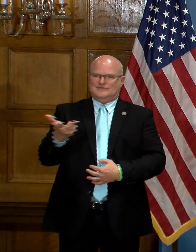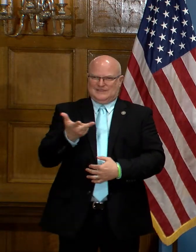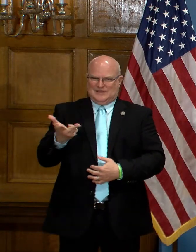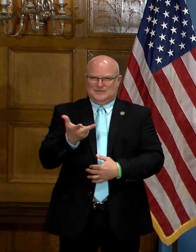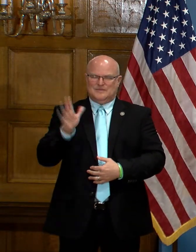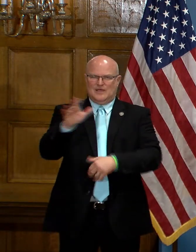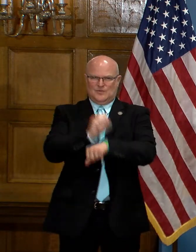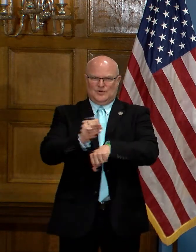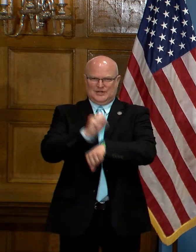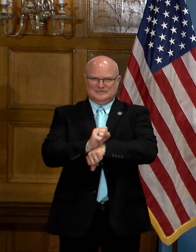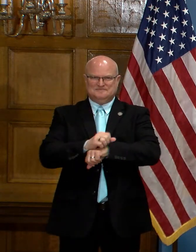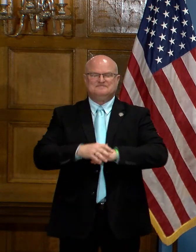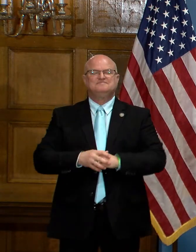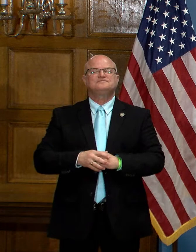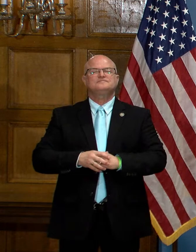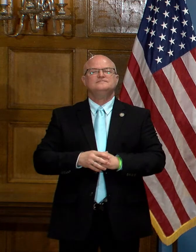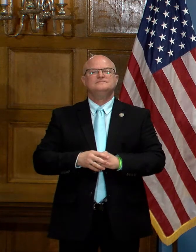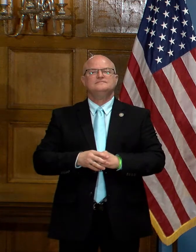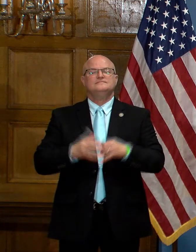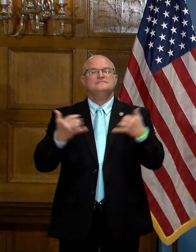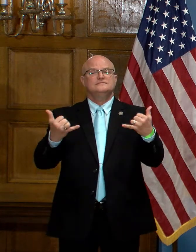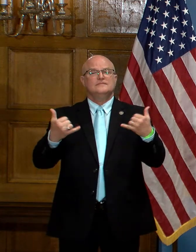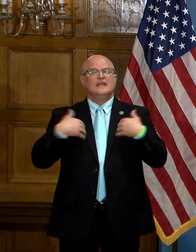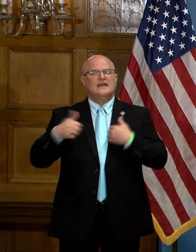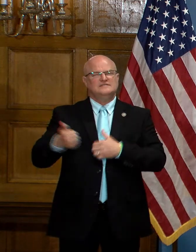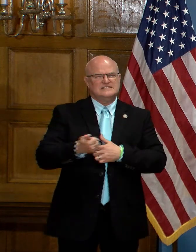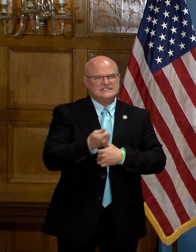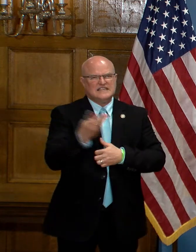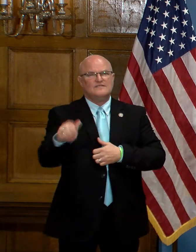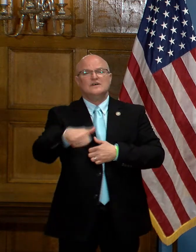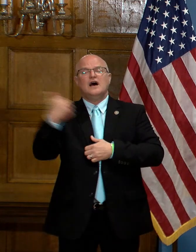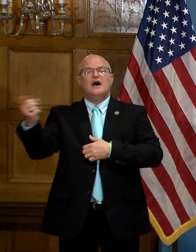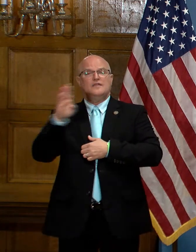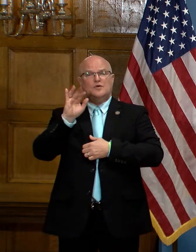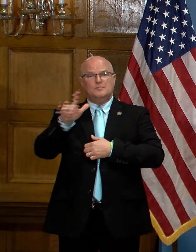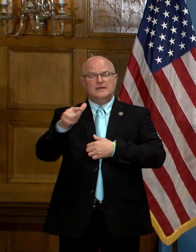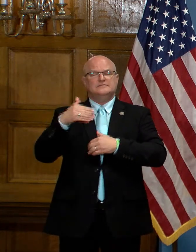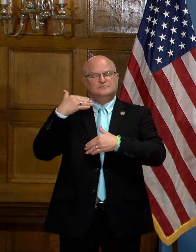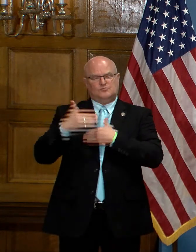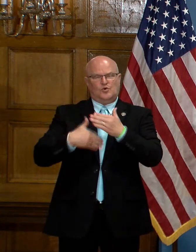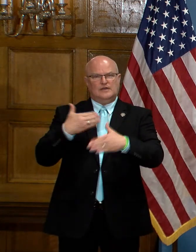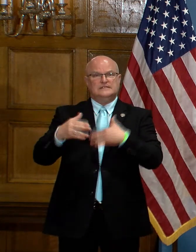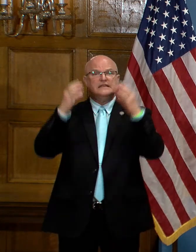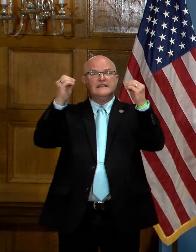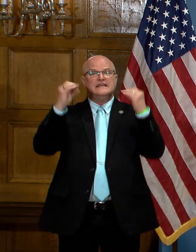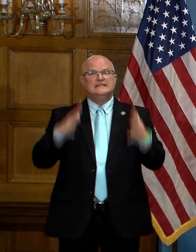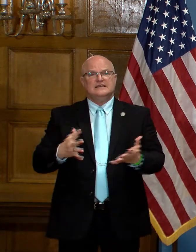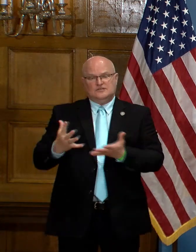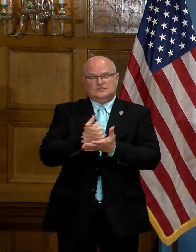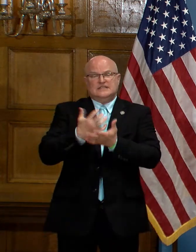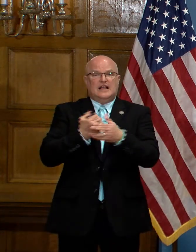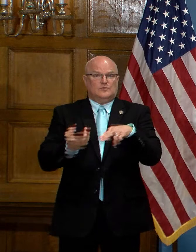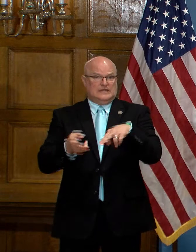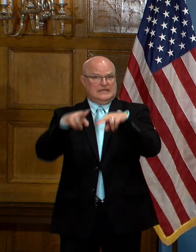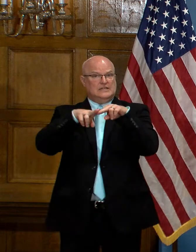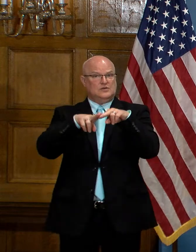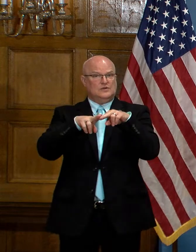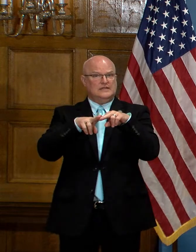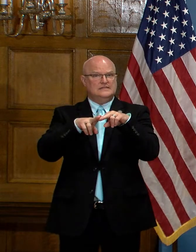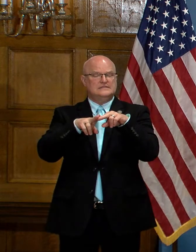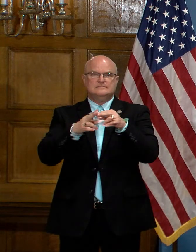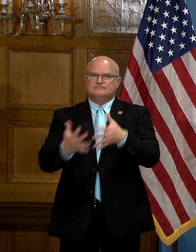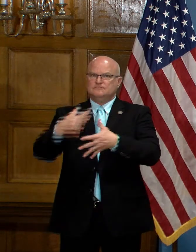effort. And then we have a number of other bills that are in process. The teacher salary increase has